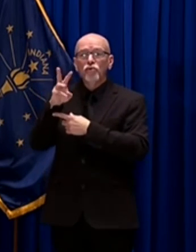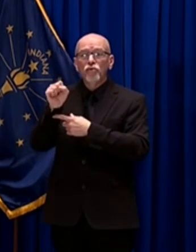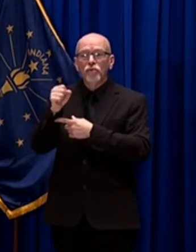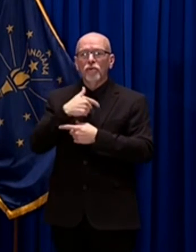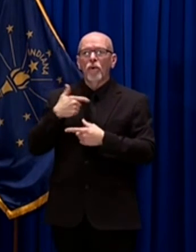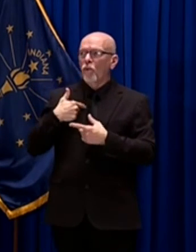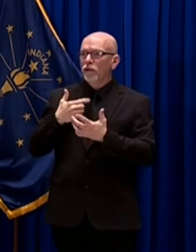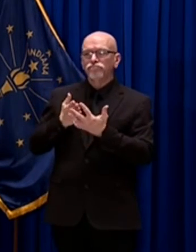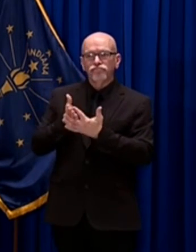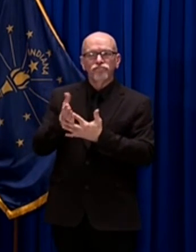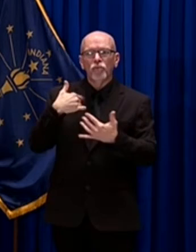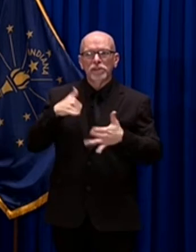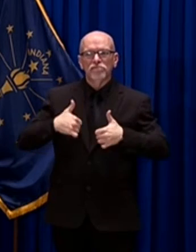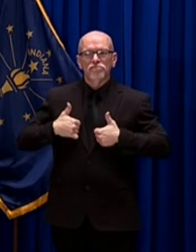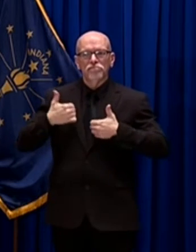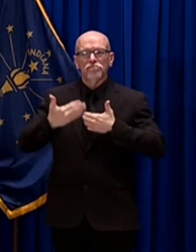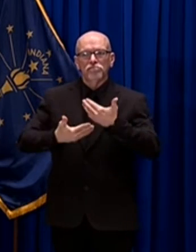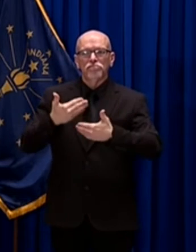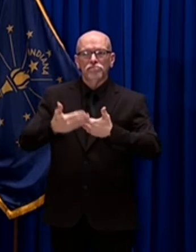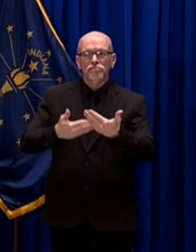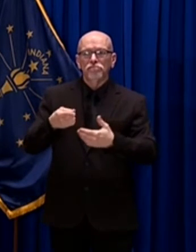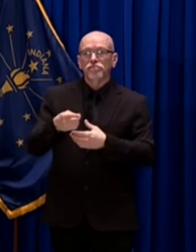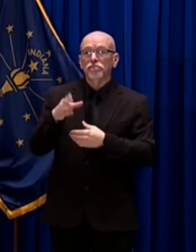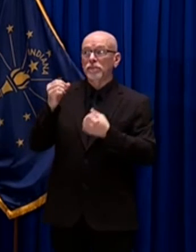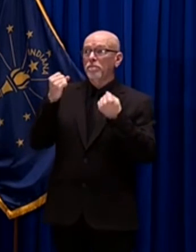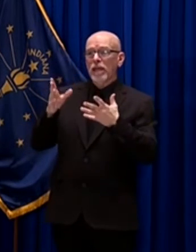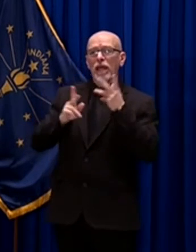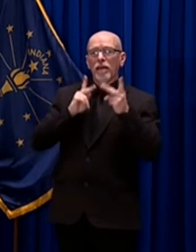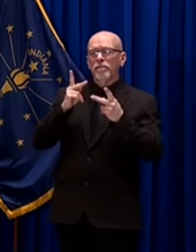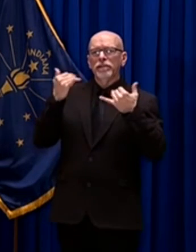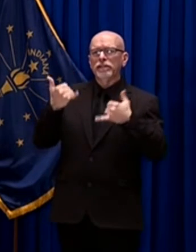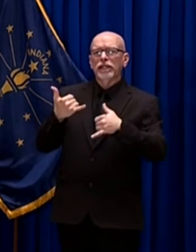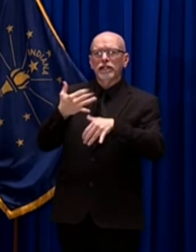through it. And Hoosiers are stepping forward